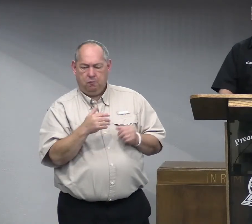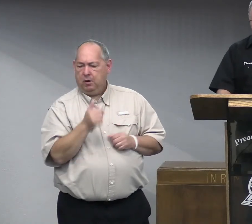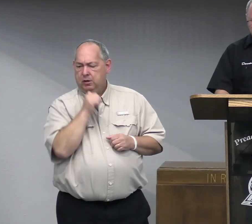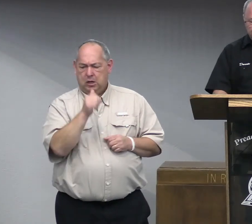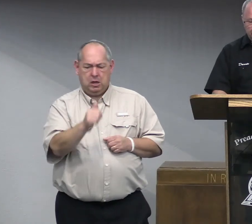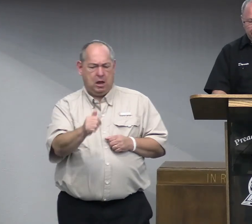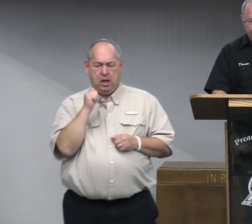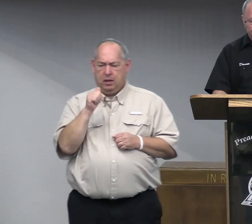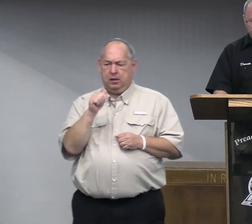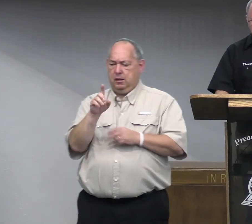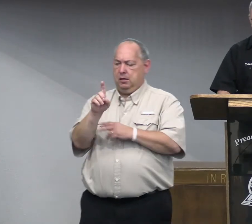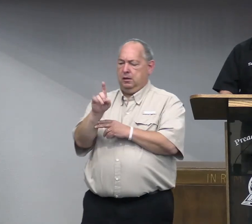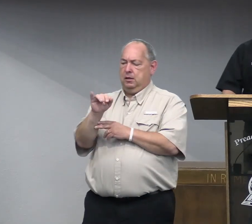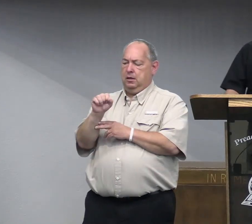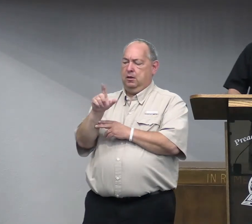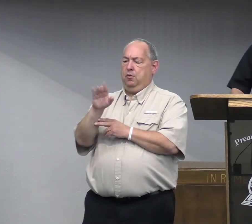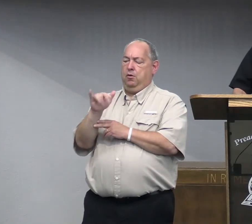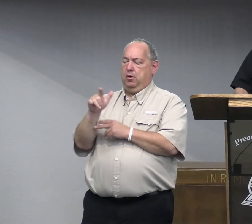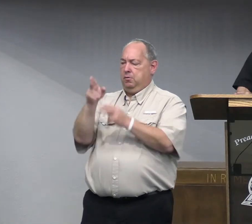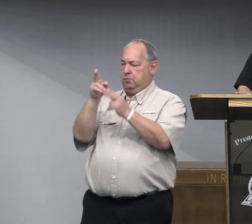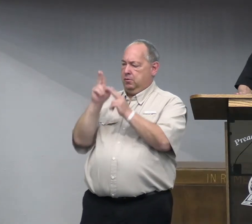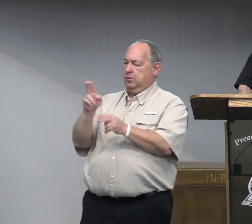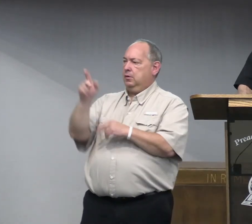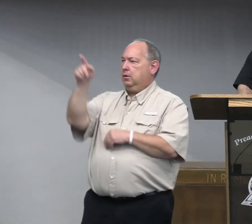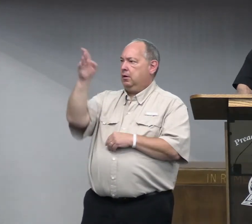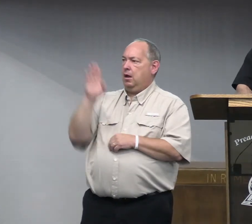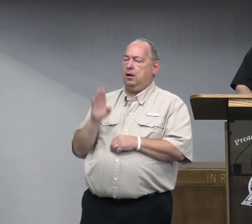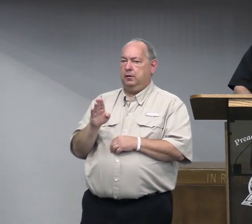God. Integrity meant so